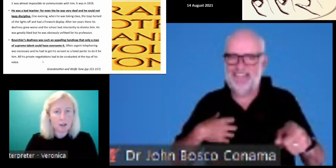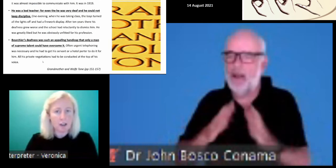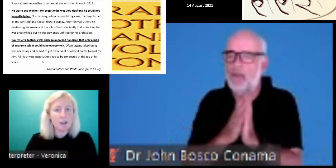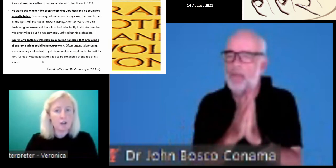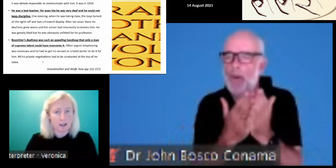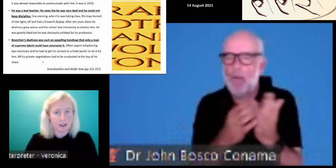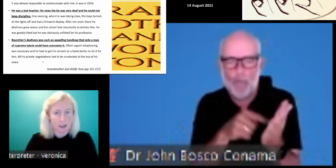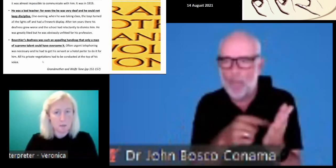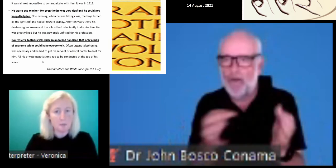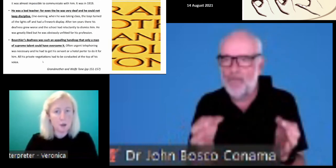Another interesting book,